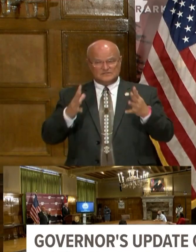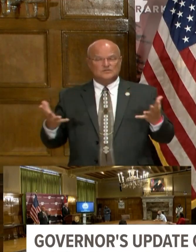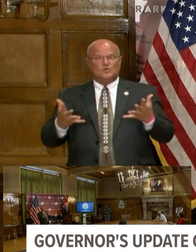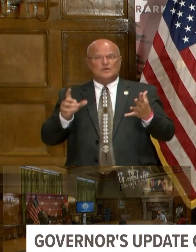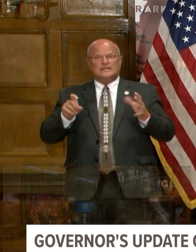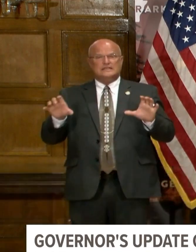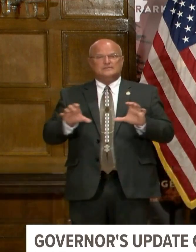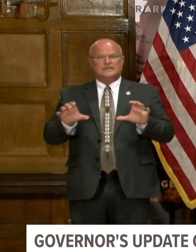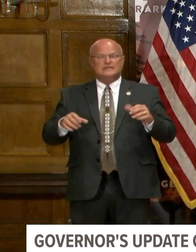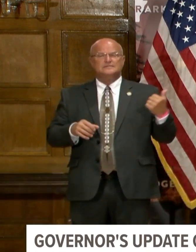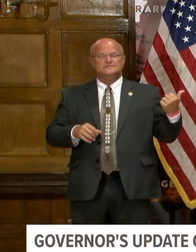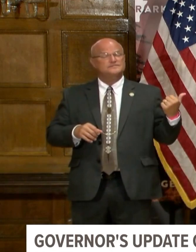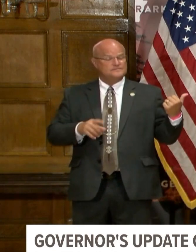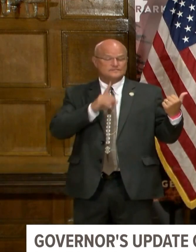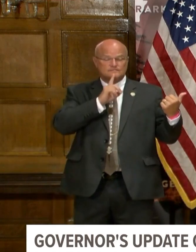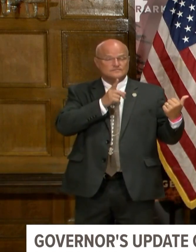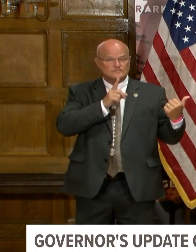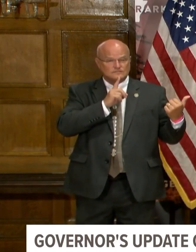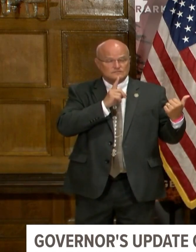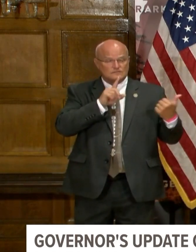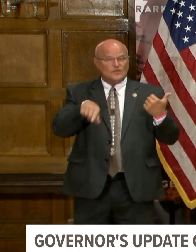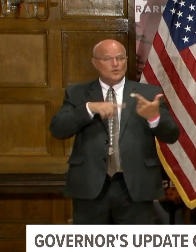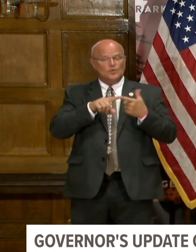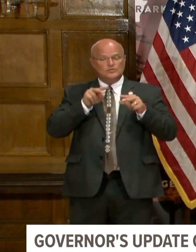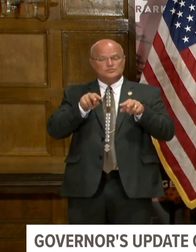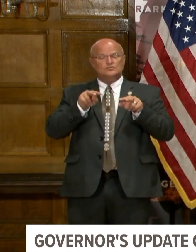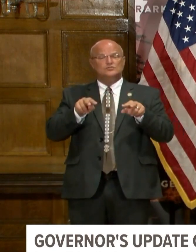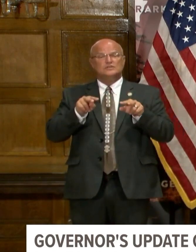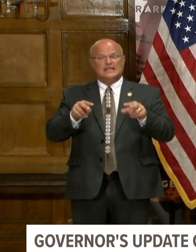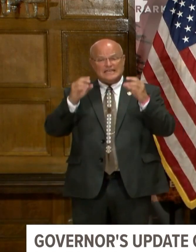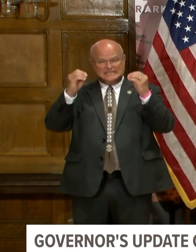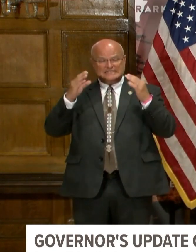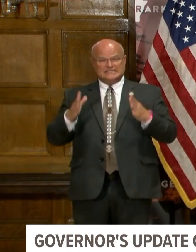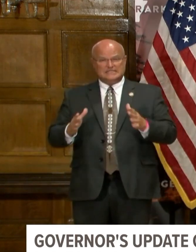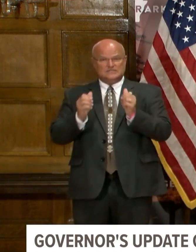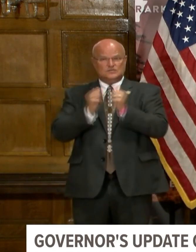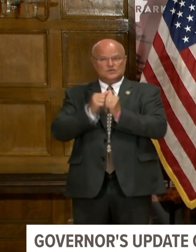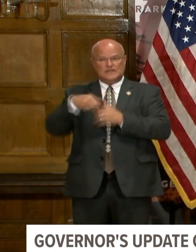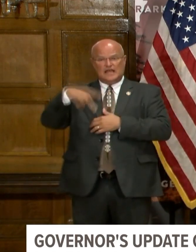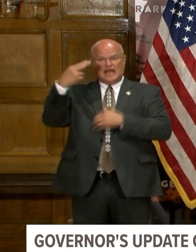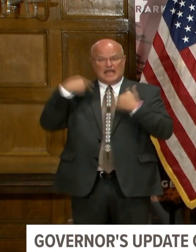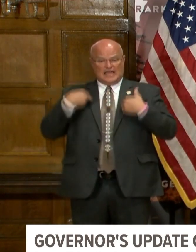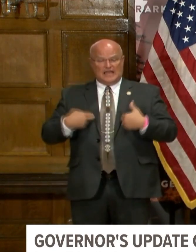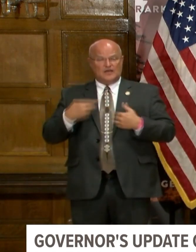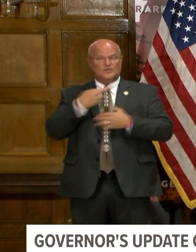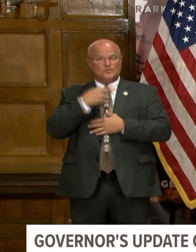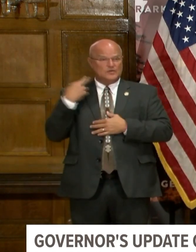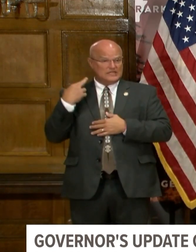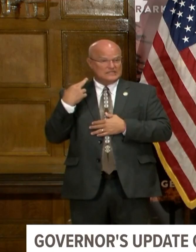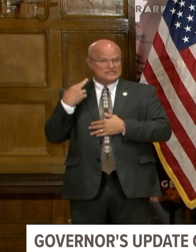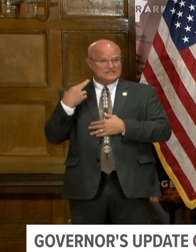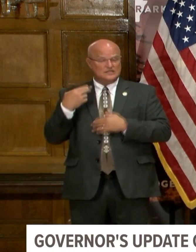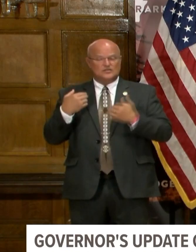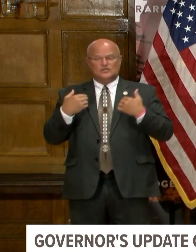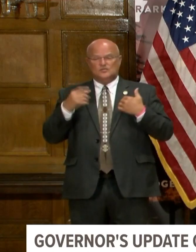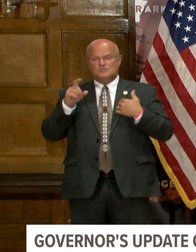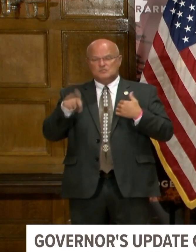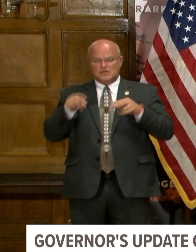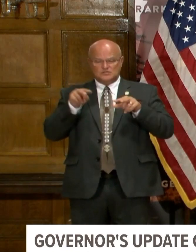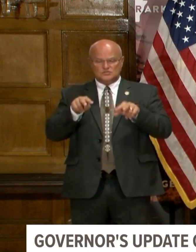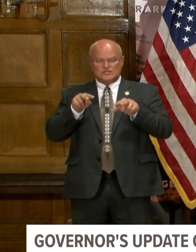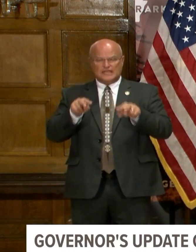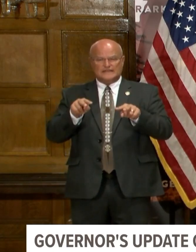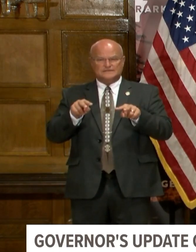be? Absolutely. Whenever you look at a teacher with a high health risk, you've got to